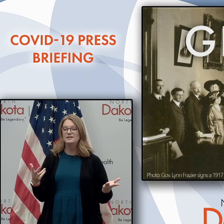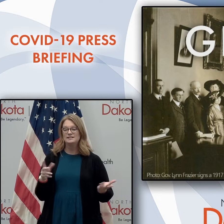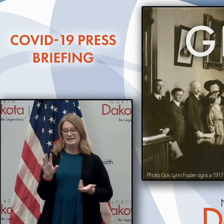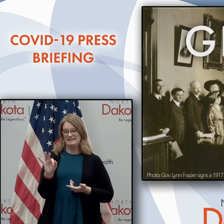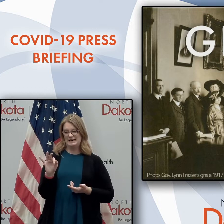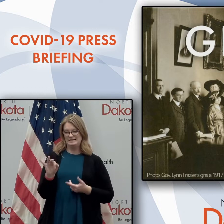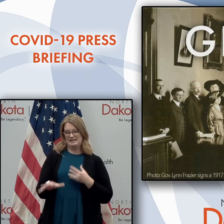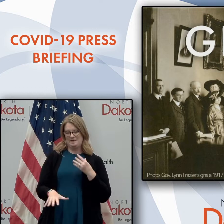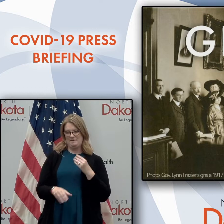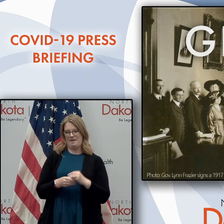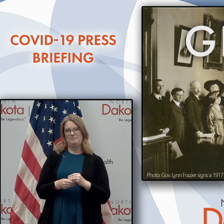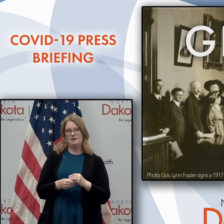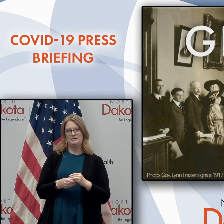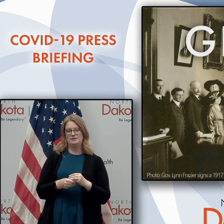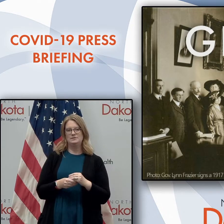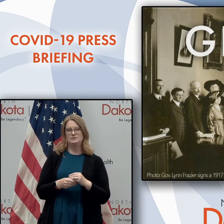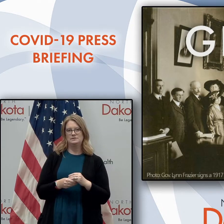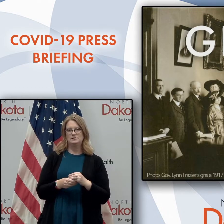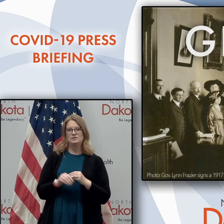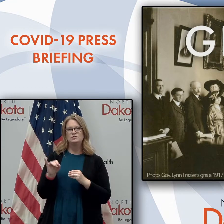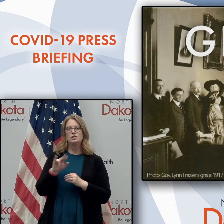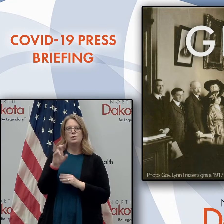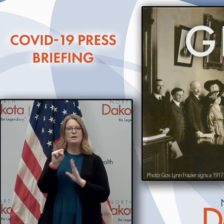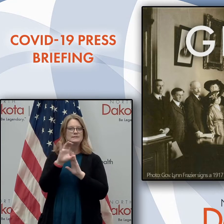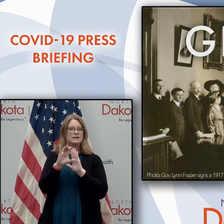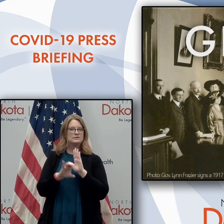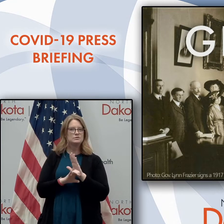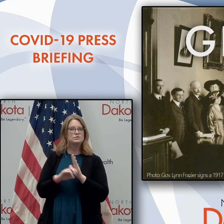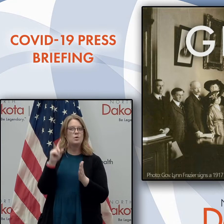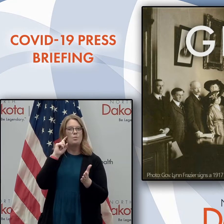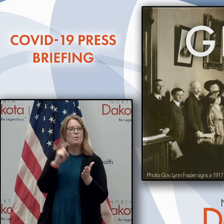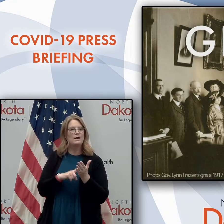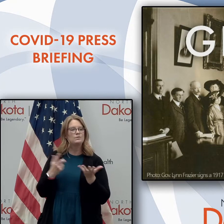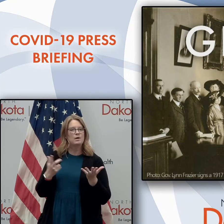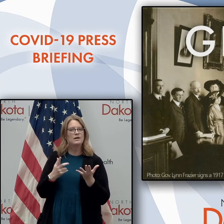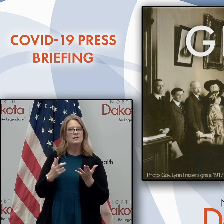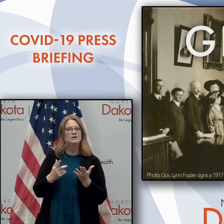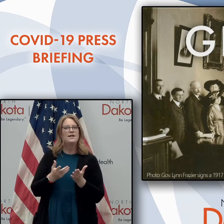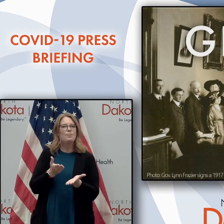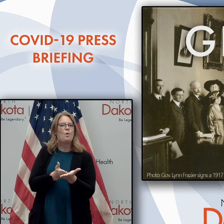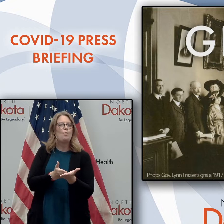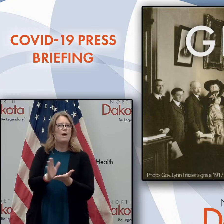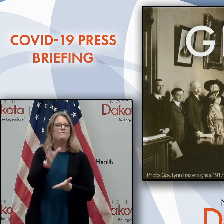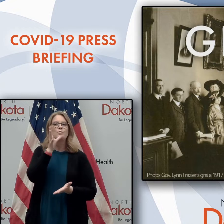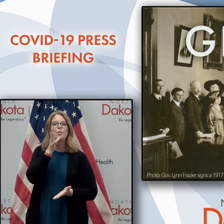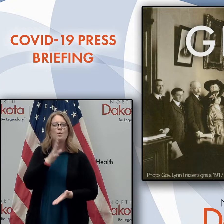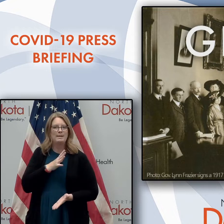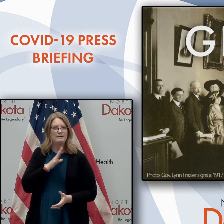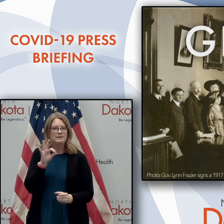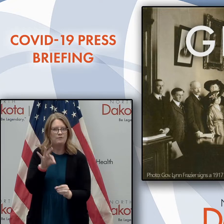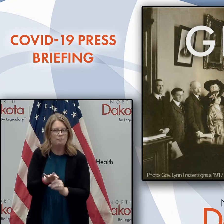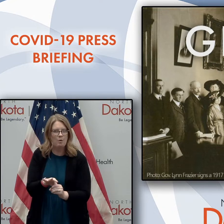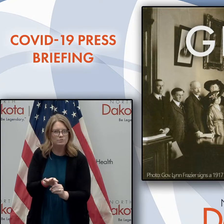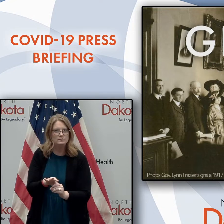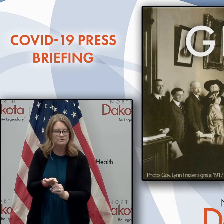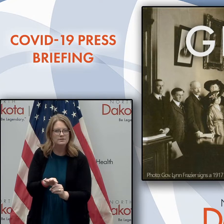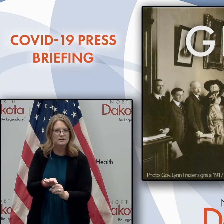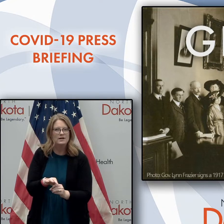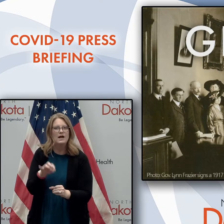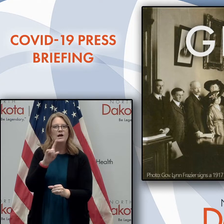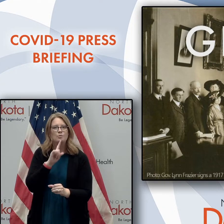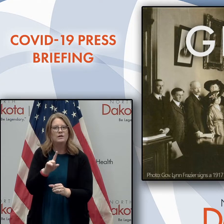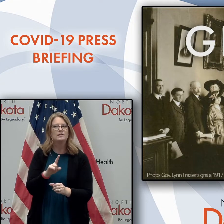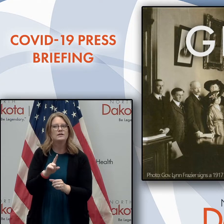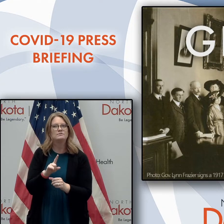19th Amendment to the United States Constitution recognized the right of American women to vote and have a voice in government, ensuring their right